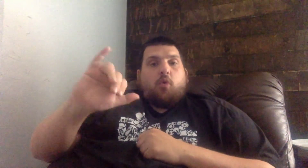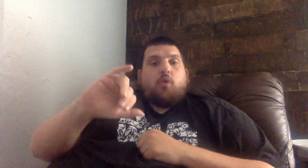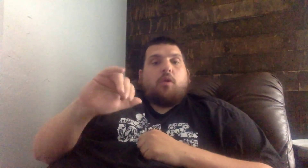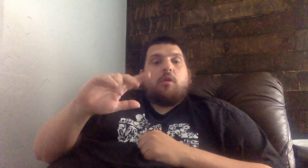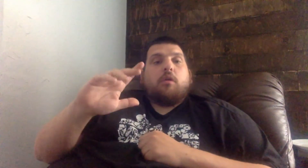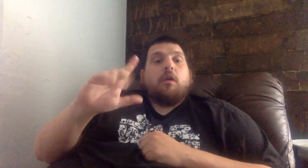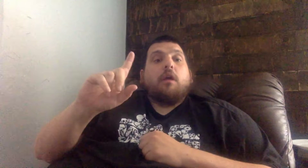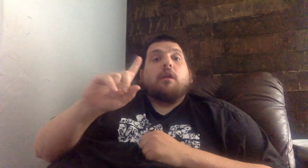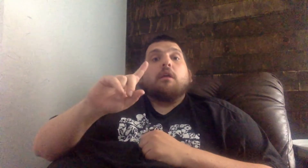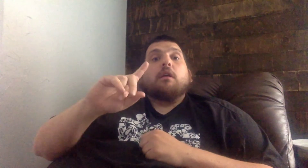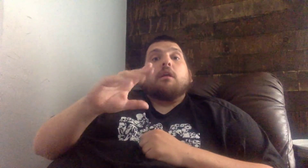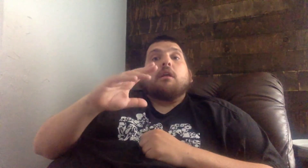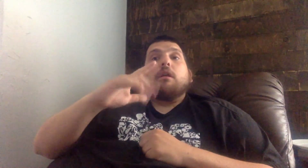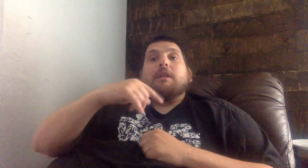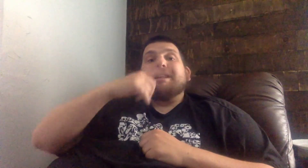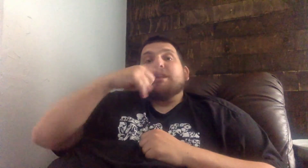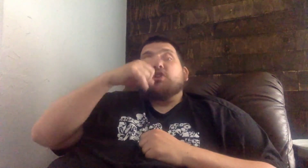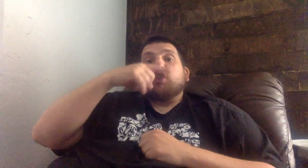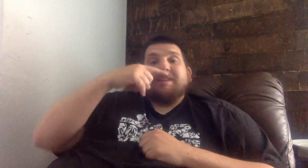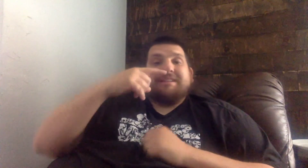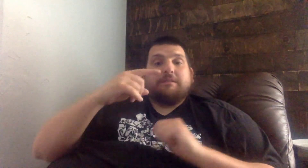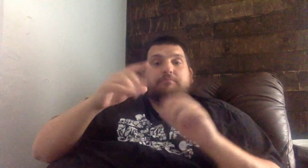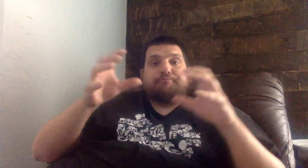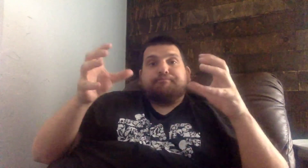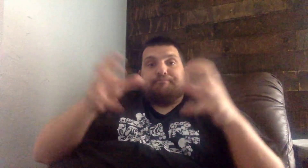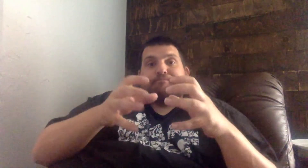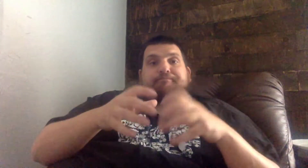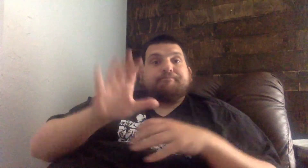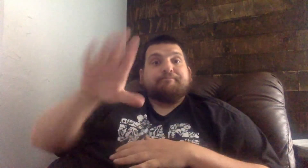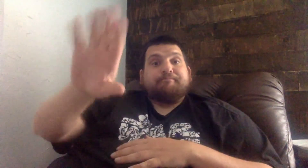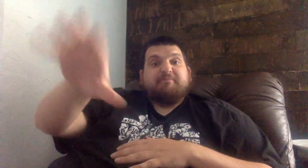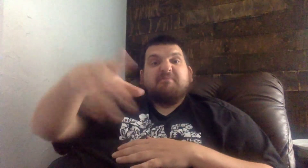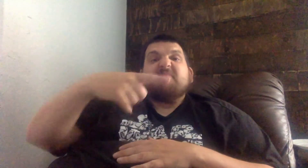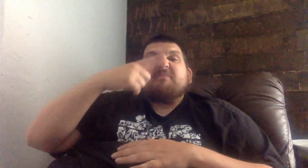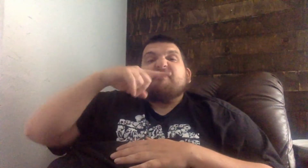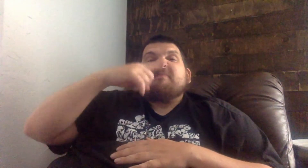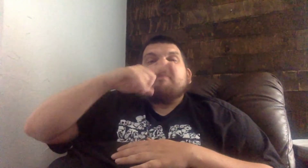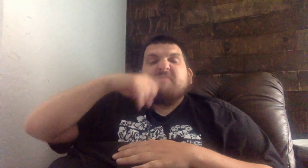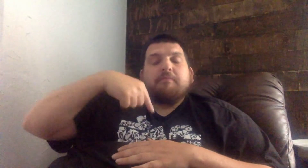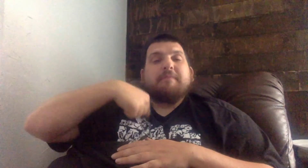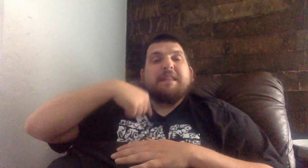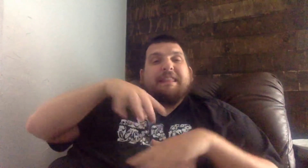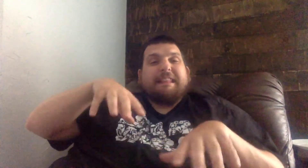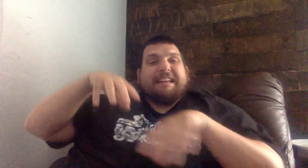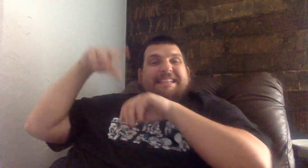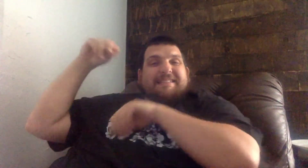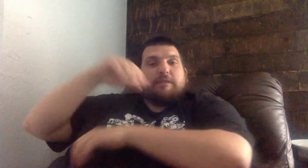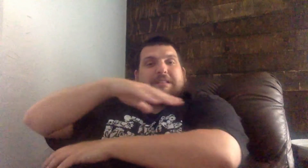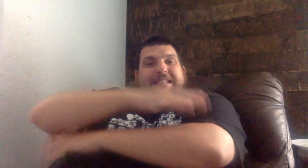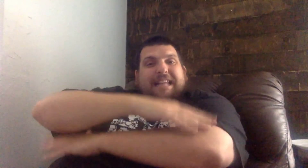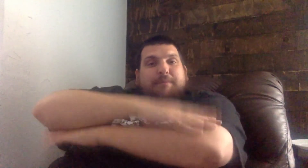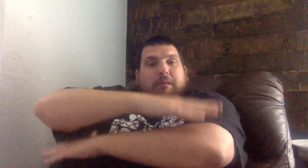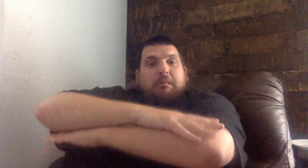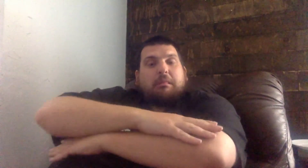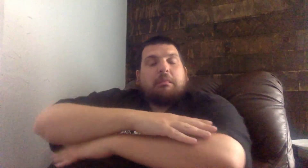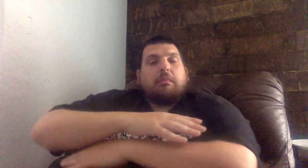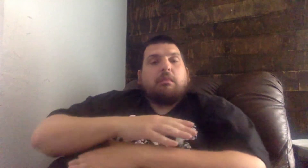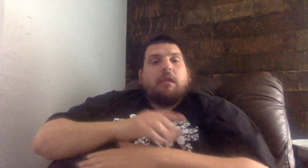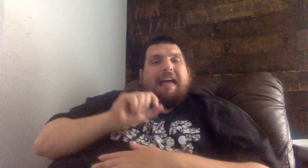So another example is hearing would tend to say, may I be excused